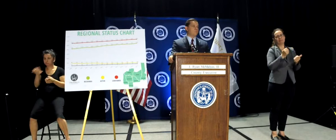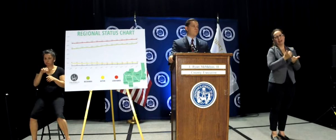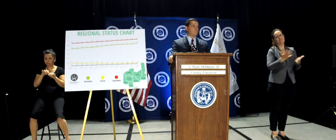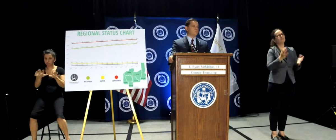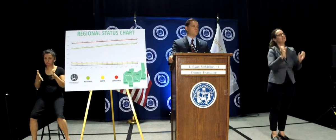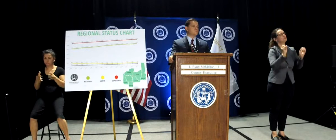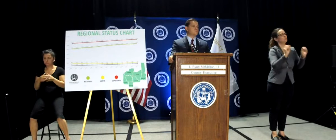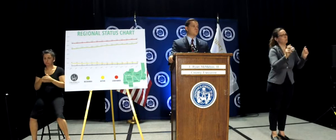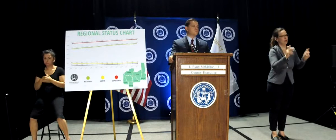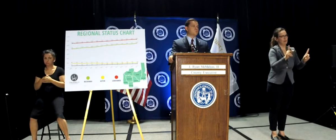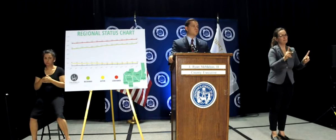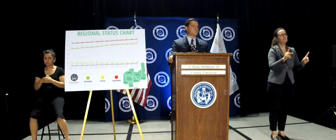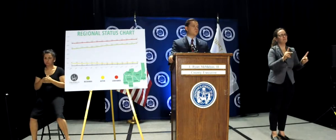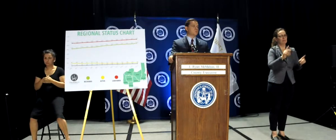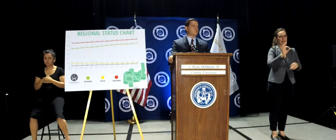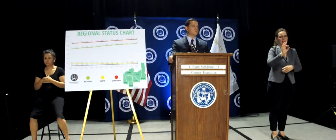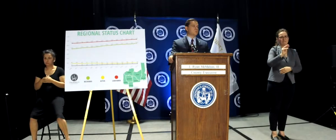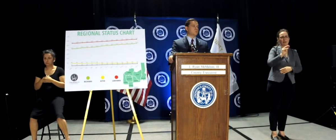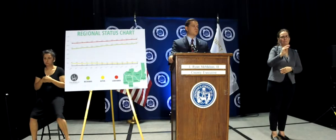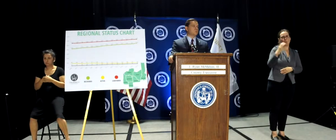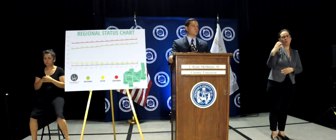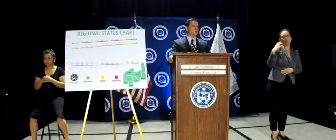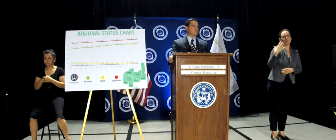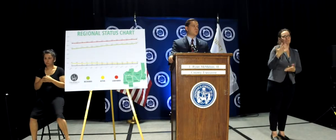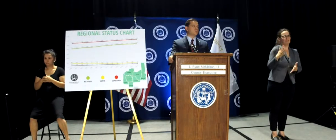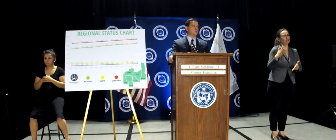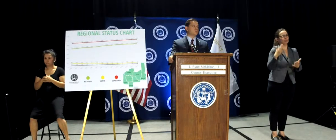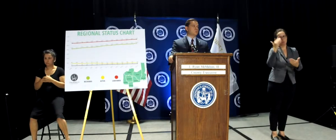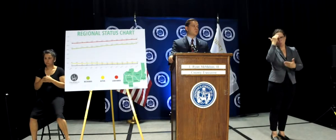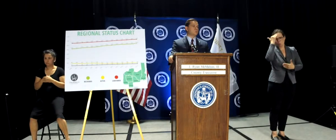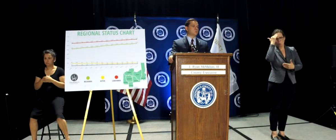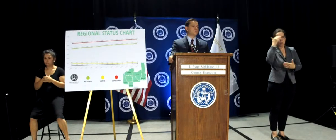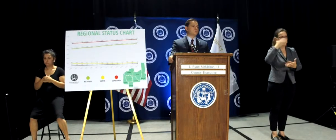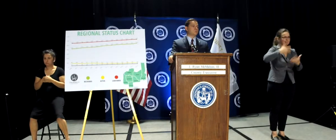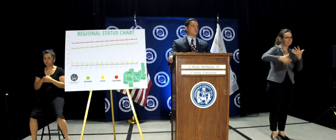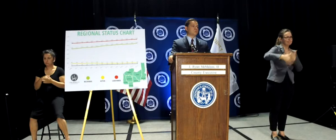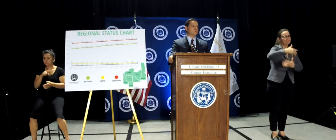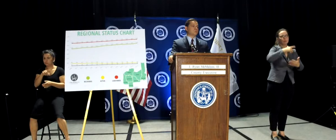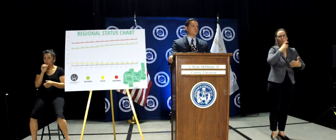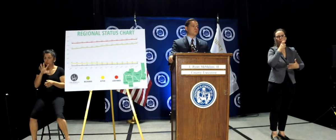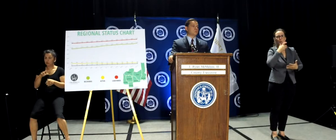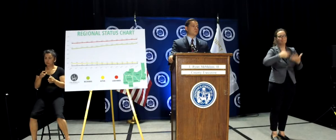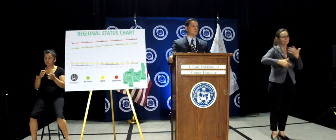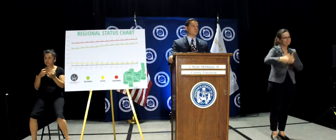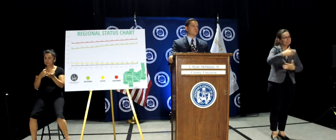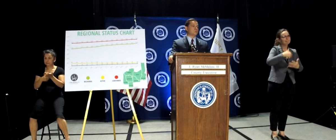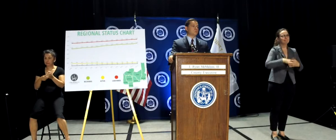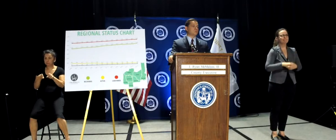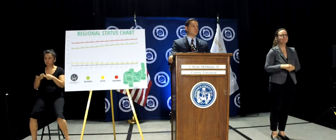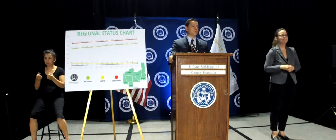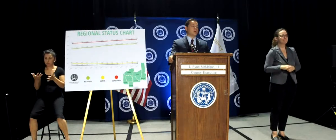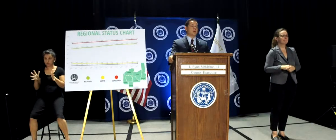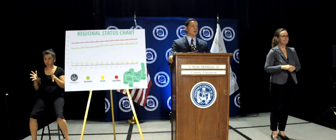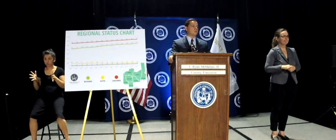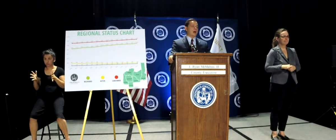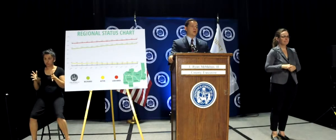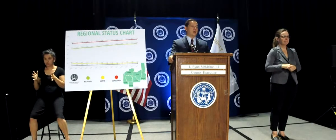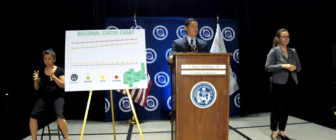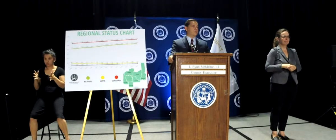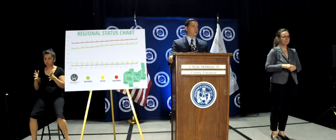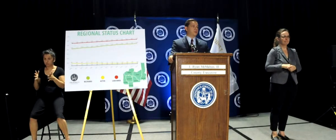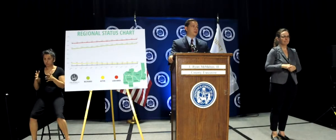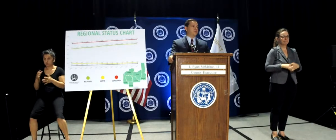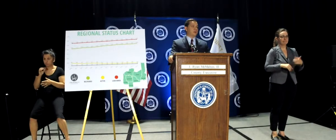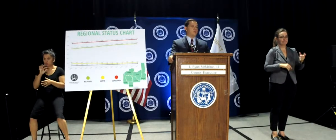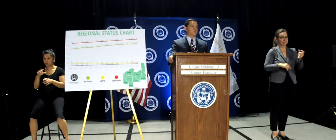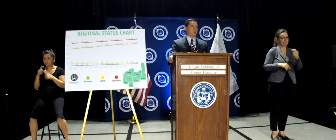And you said you're not aware of any rules that were broken in terms of mask wearing or how they operated? I don't